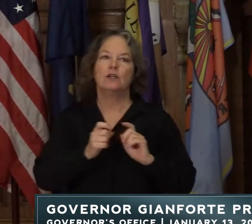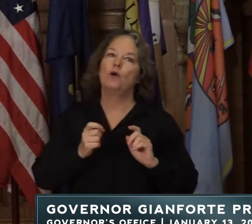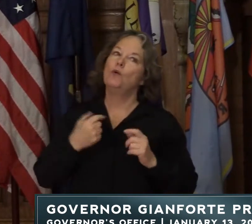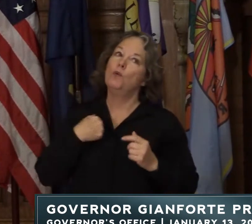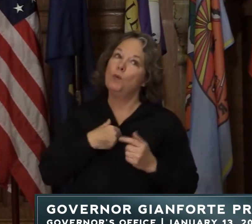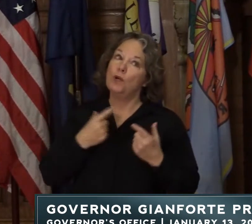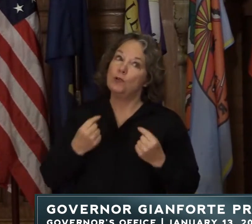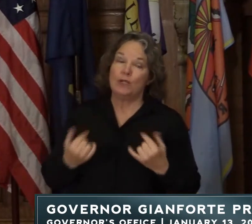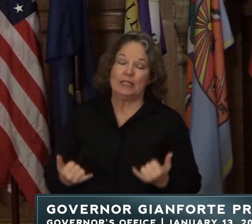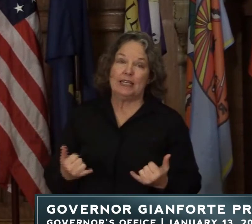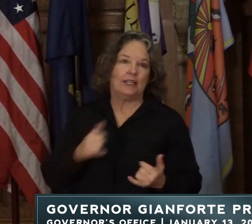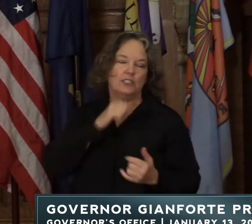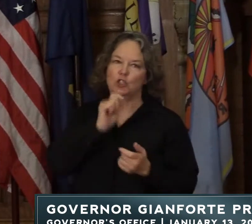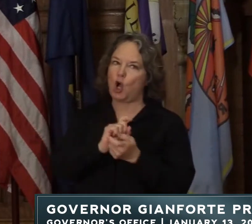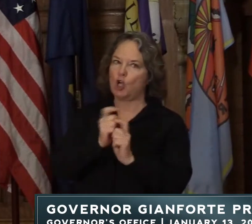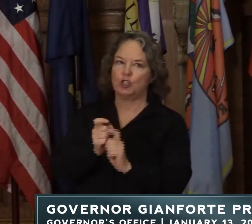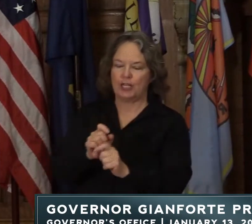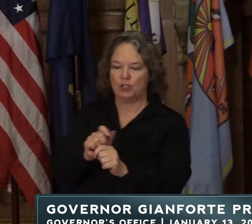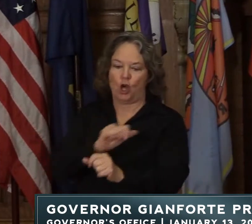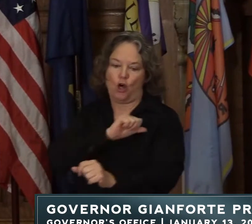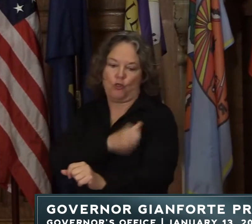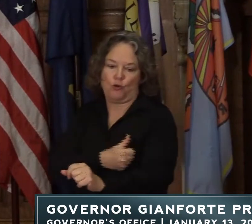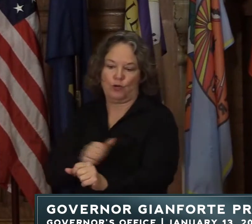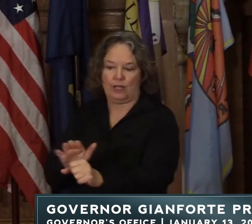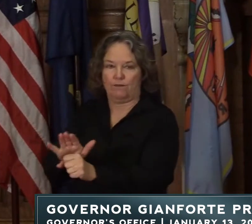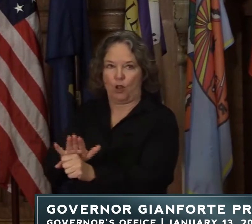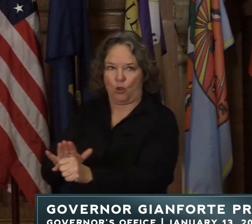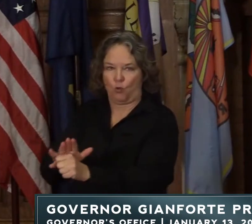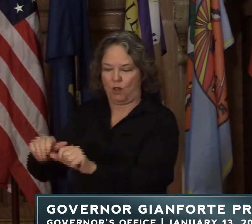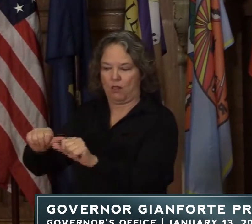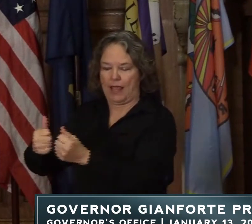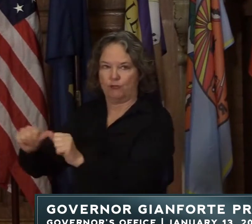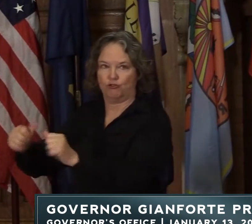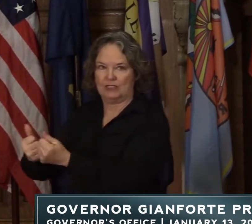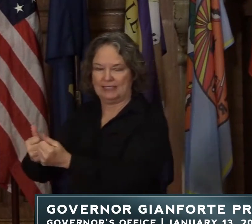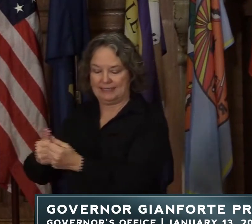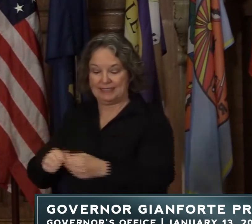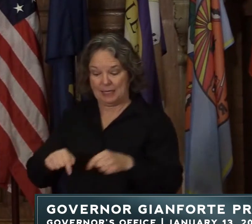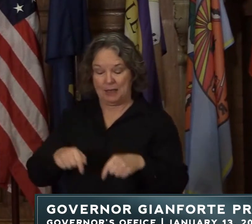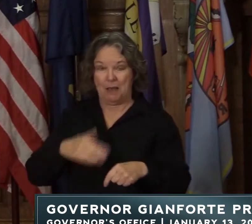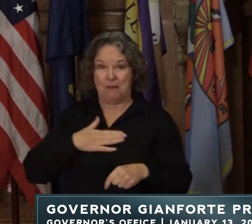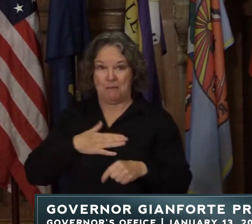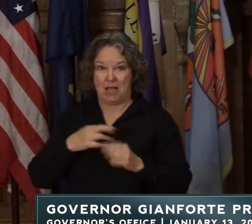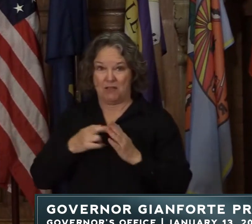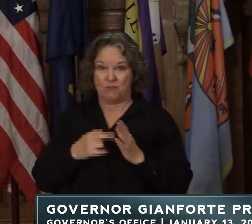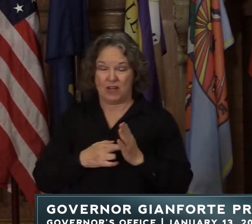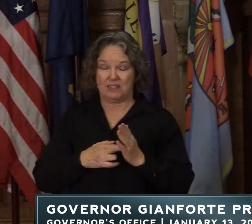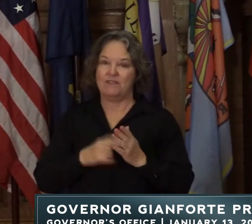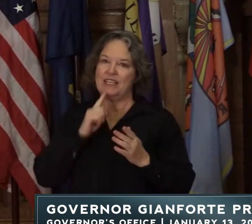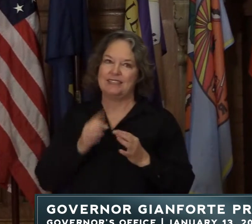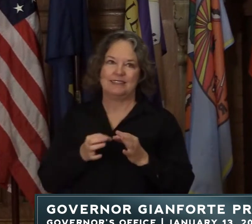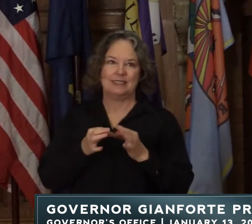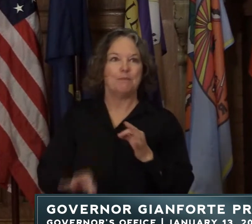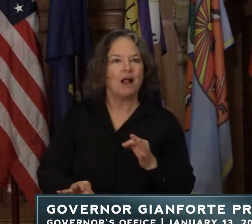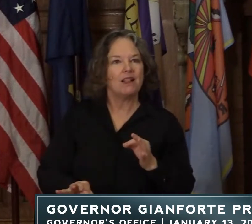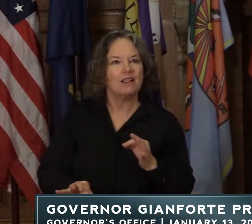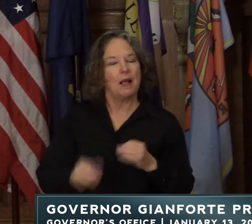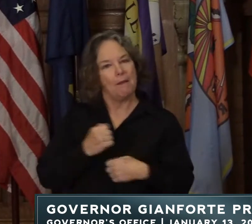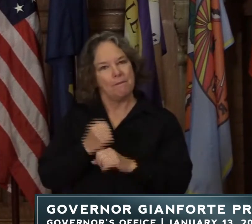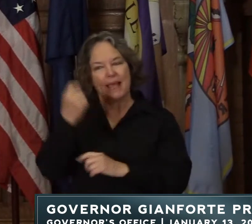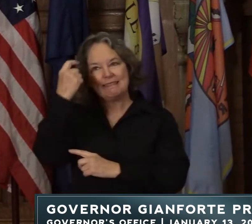changes the authority of local agencies. I will say that this directive is simple, common